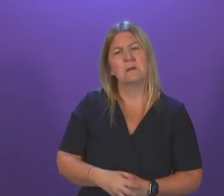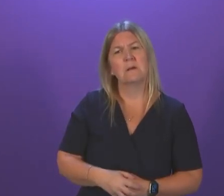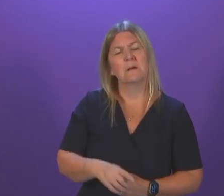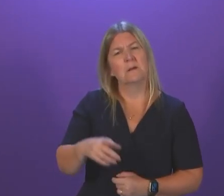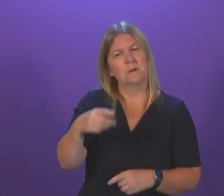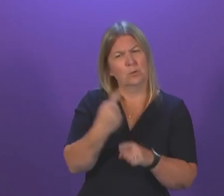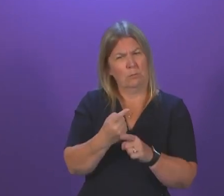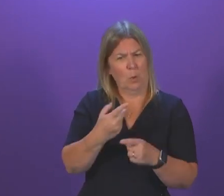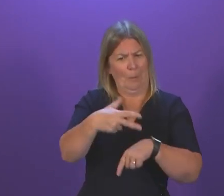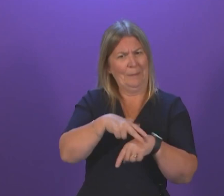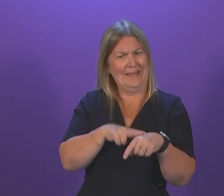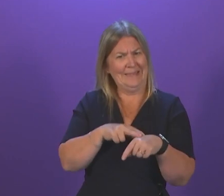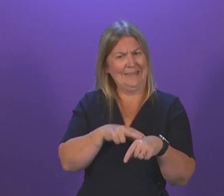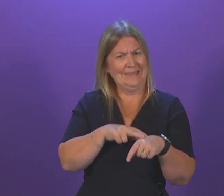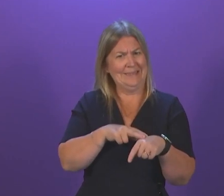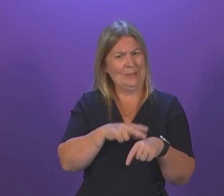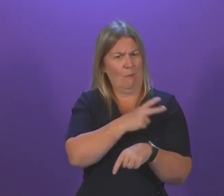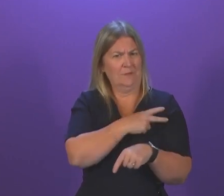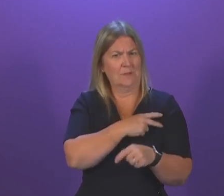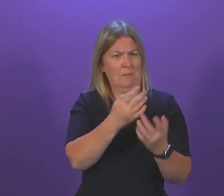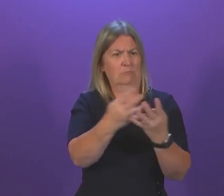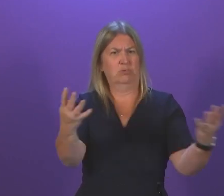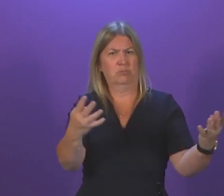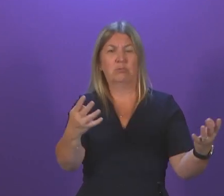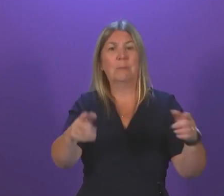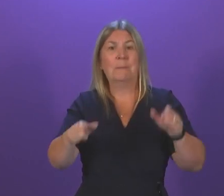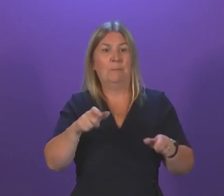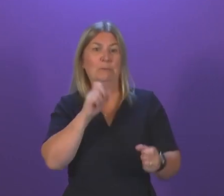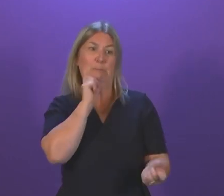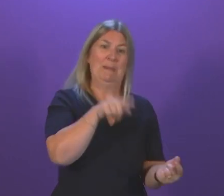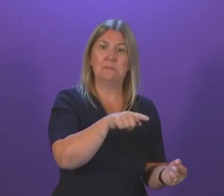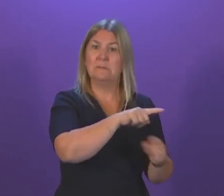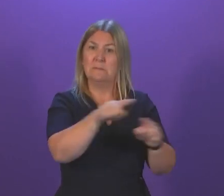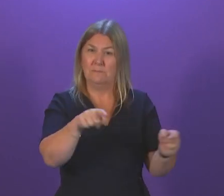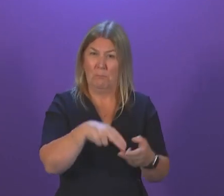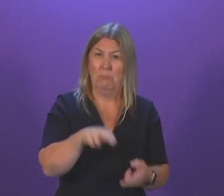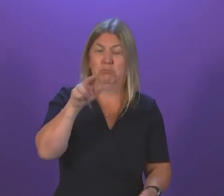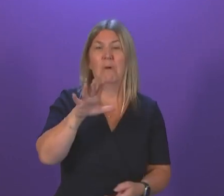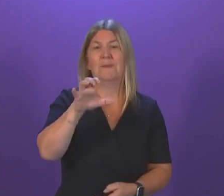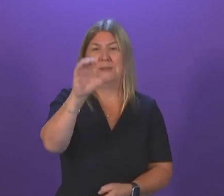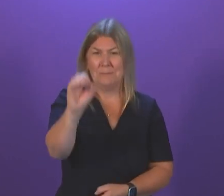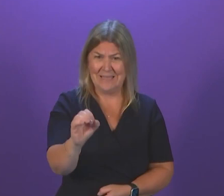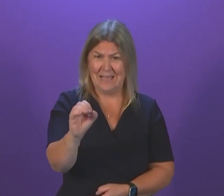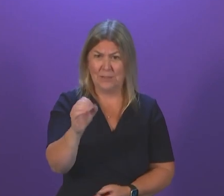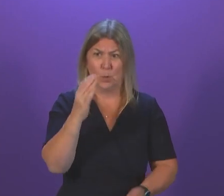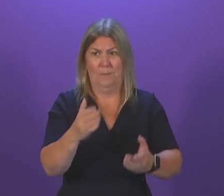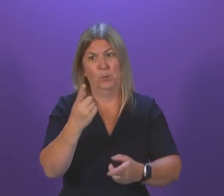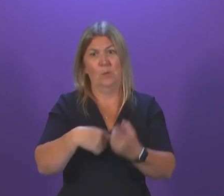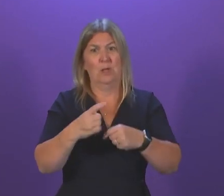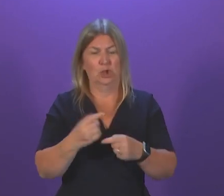spitting on police officers increased by 15 percent in 2020 to 2021 compared with the previous year.